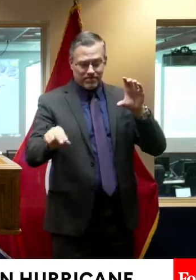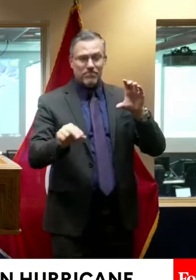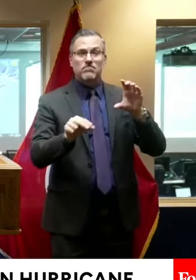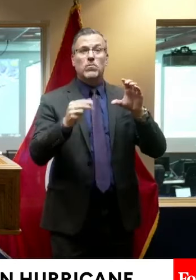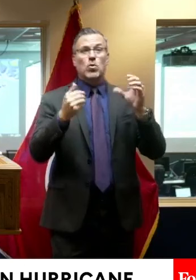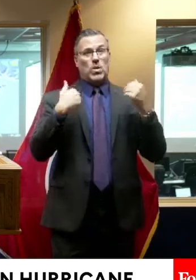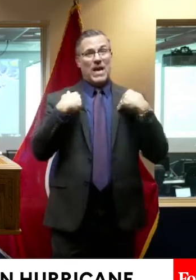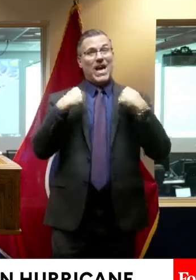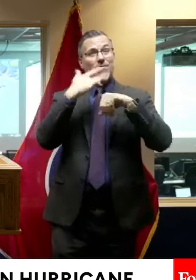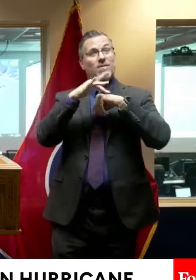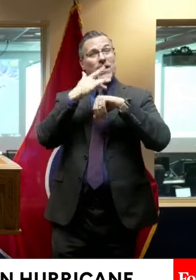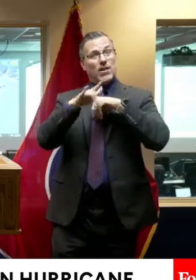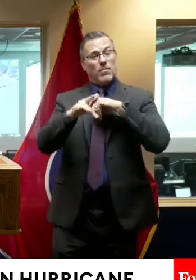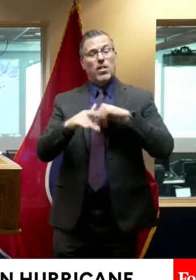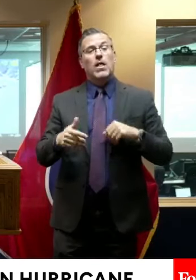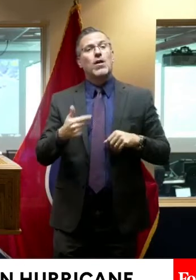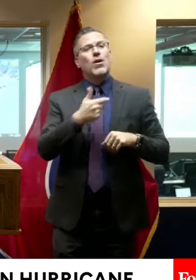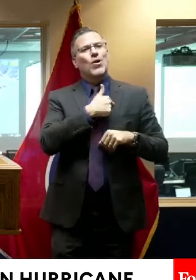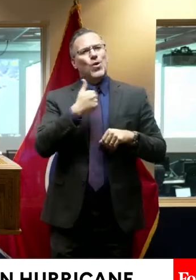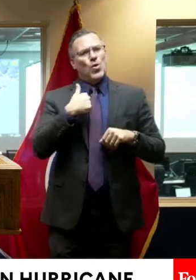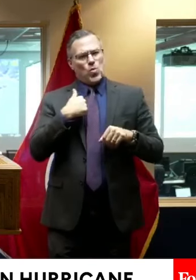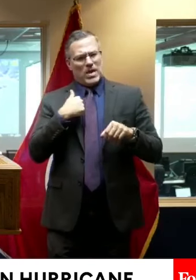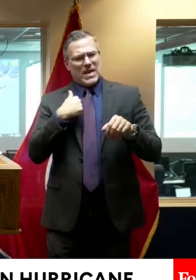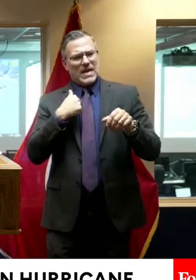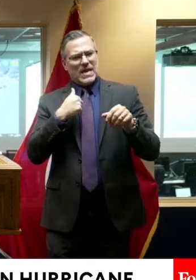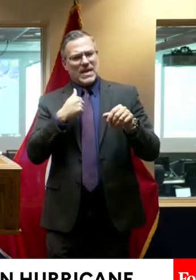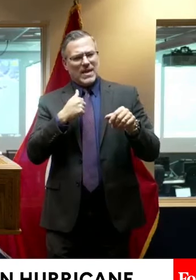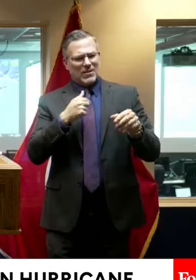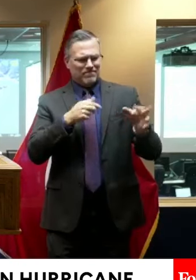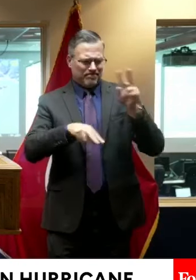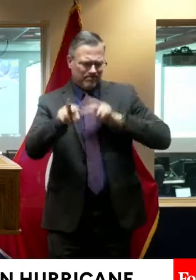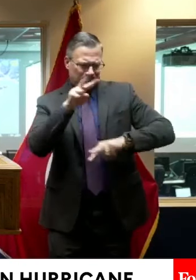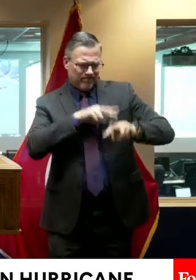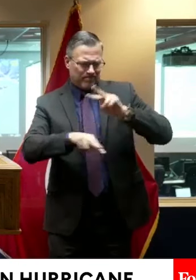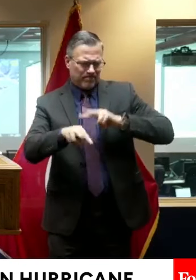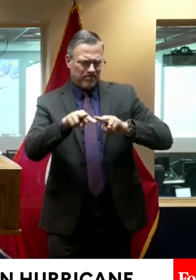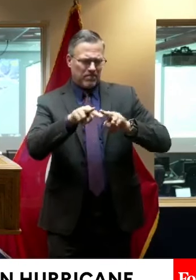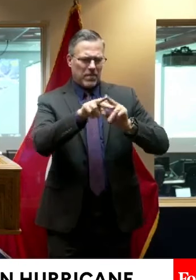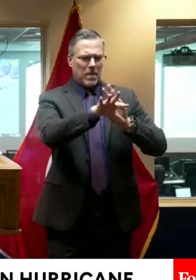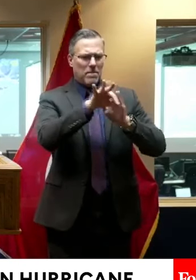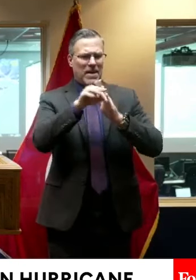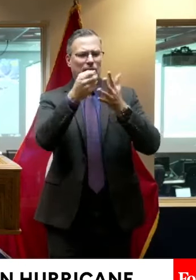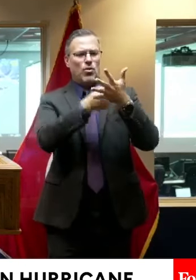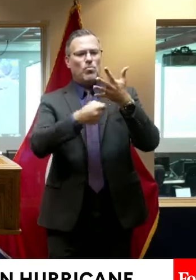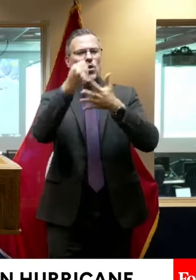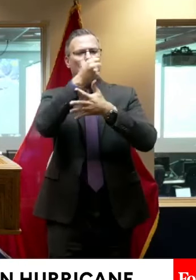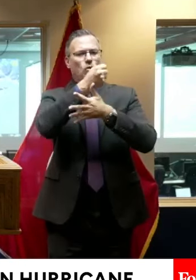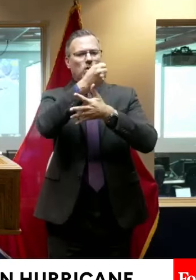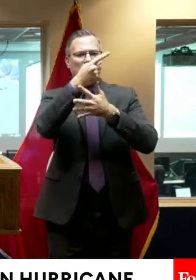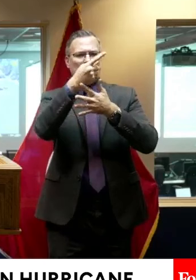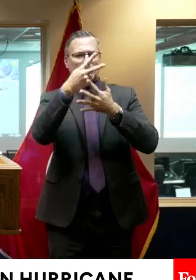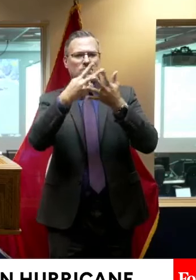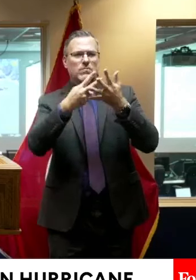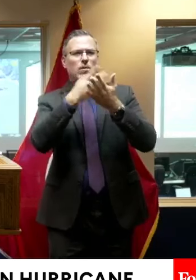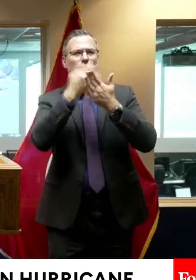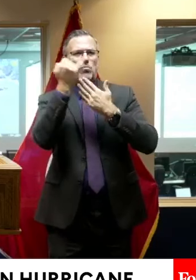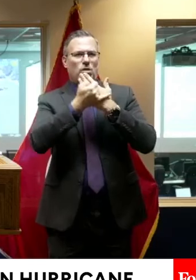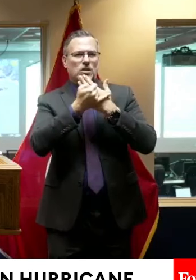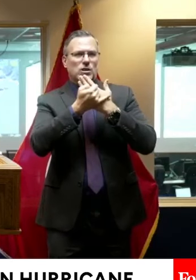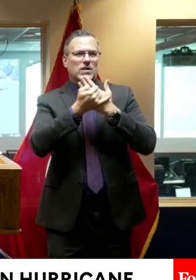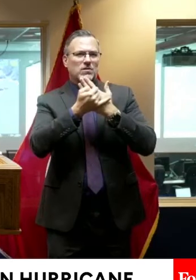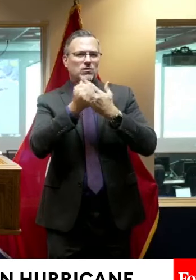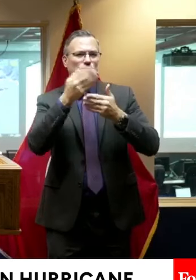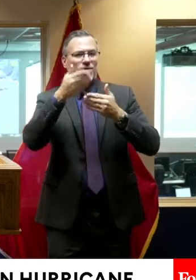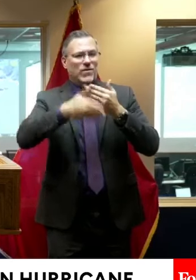to do them. And we've picked the projects that are most important to get finished earliest, and those are the ones we're working on. Does that mean